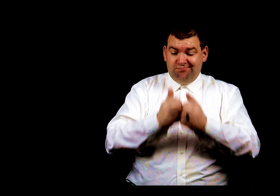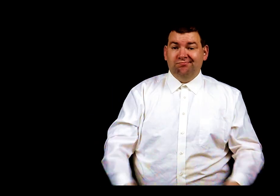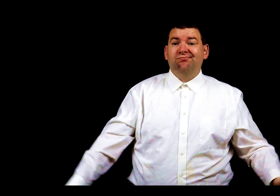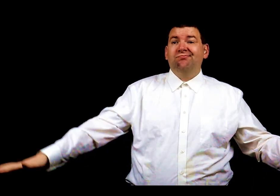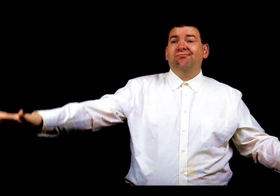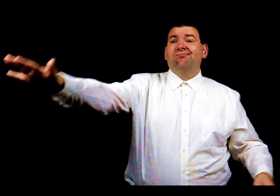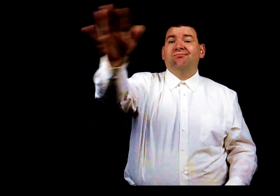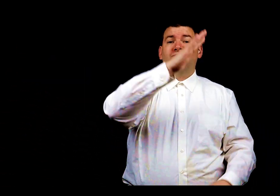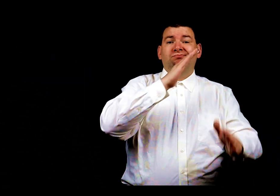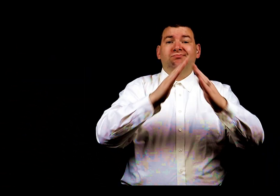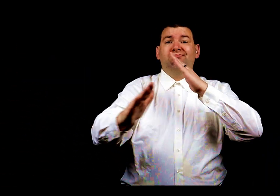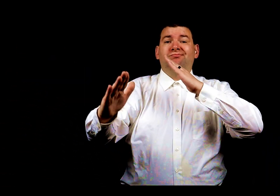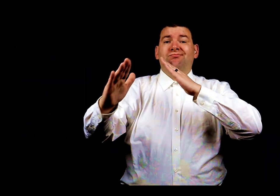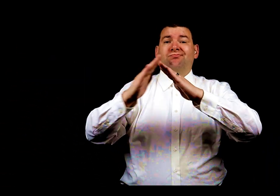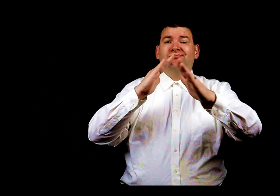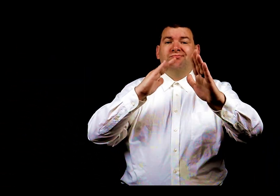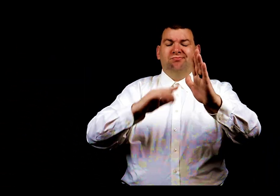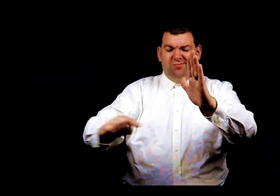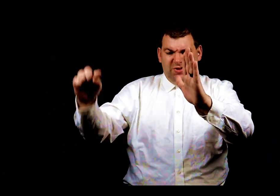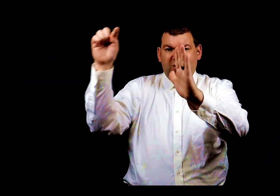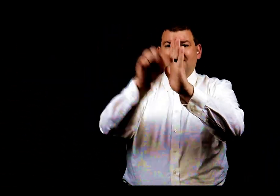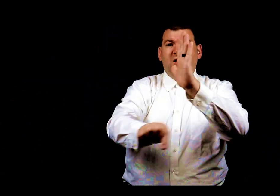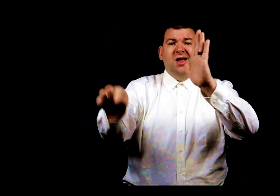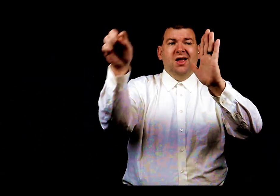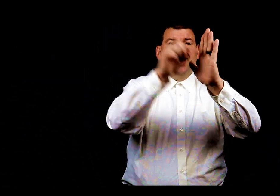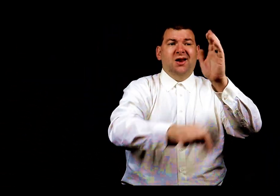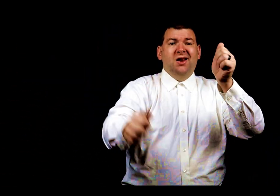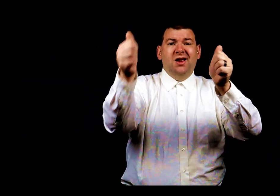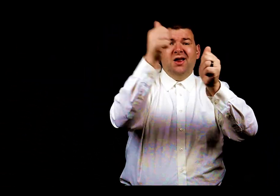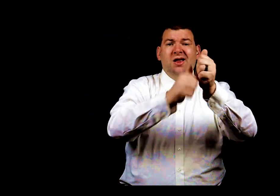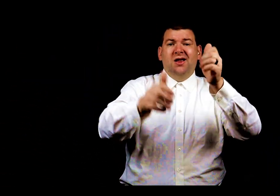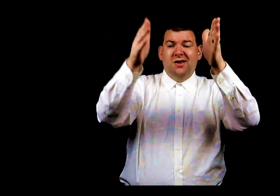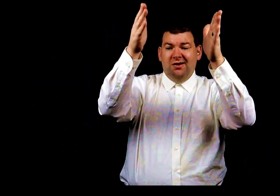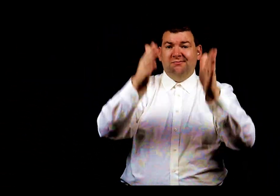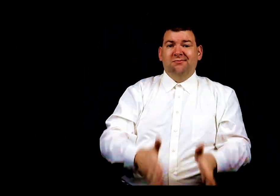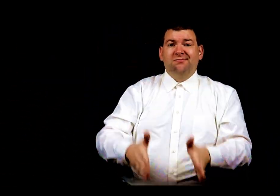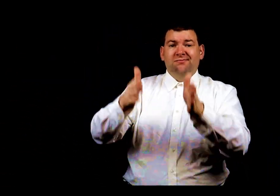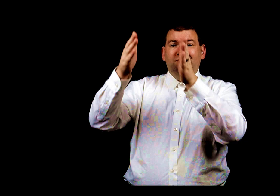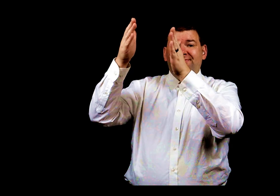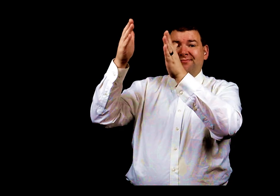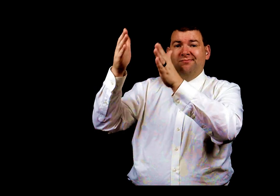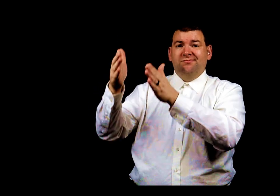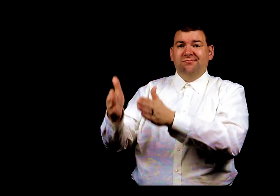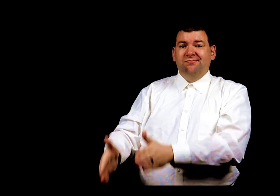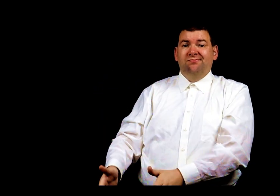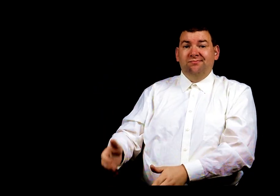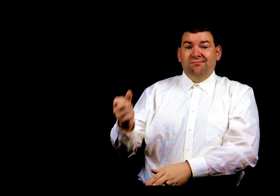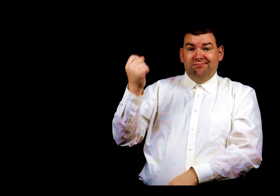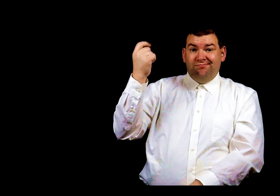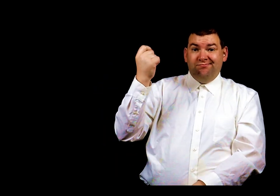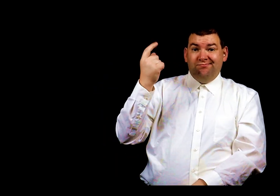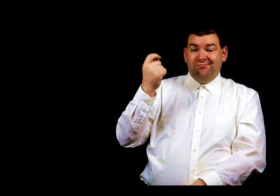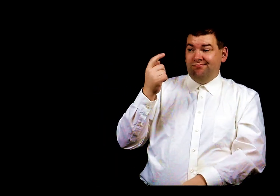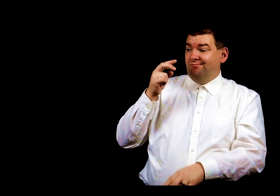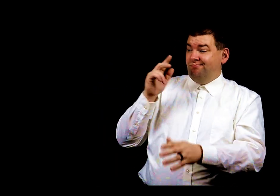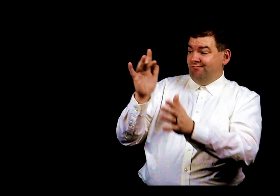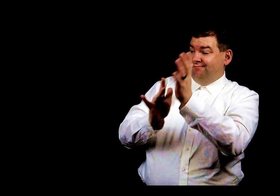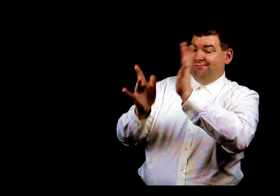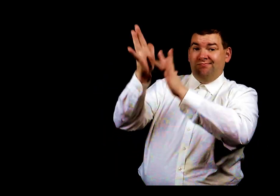is the city, slain every man But of